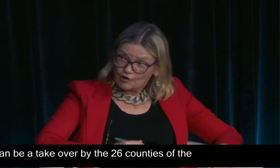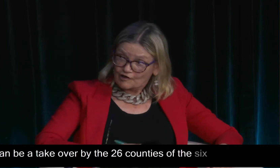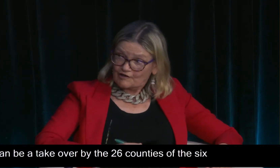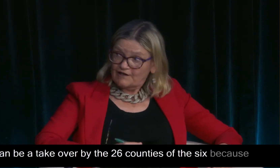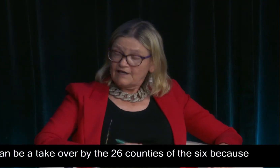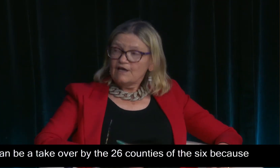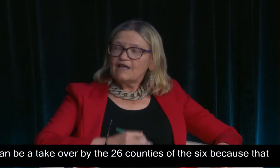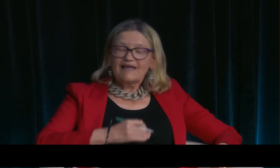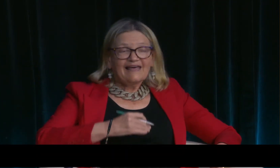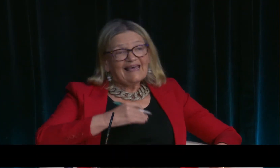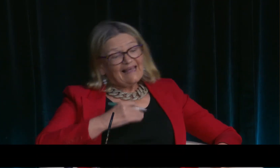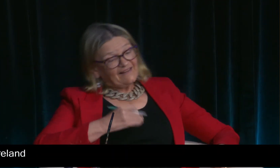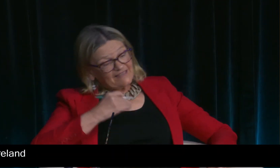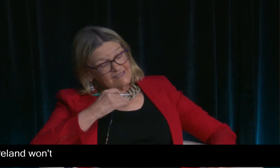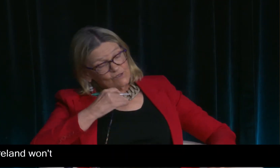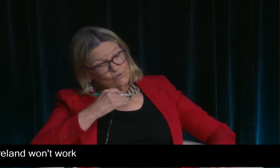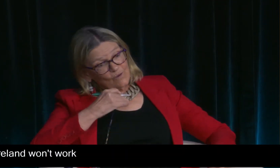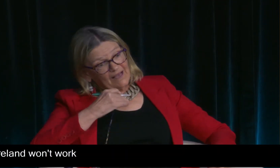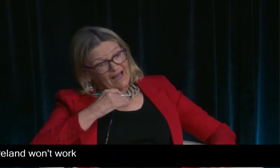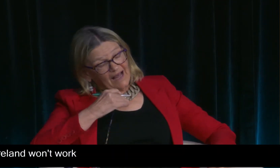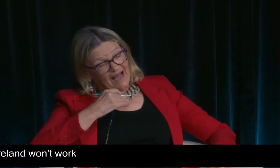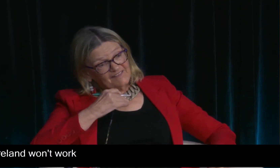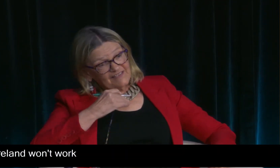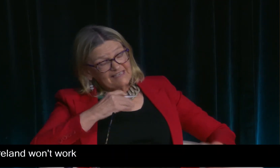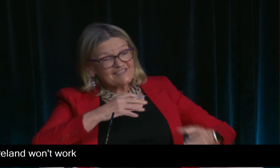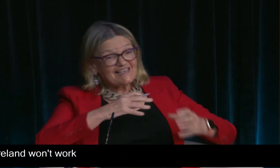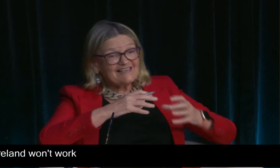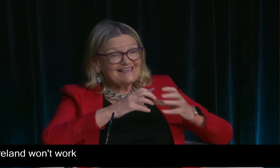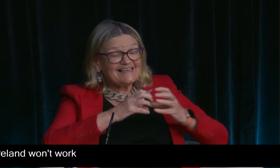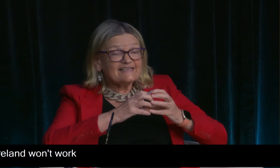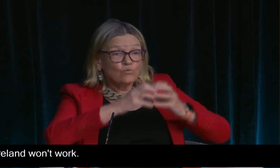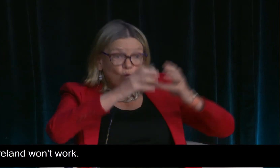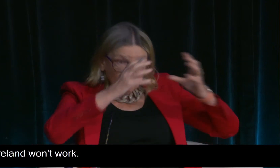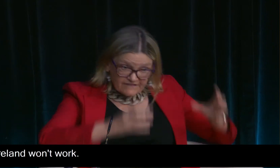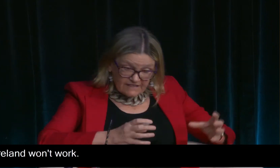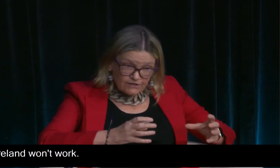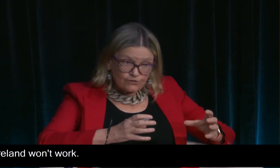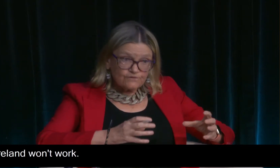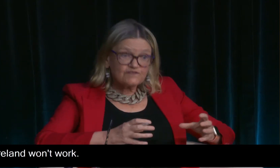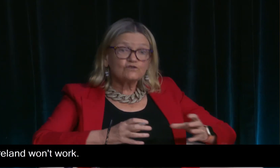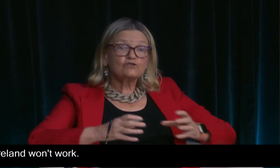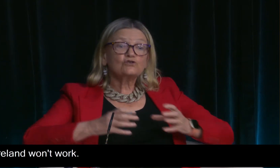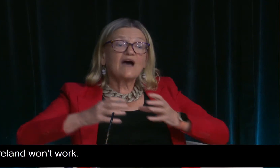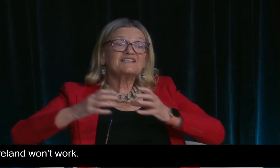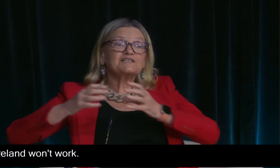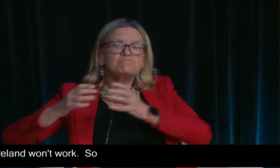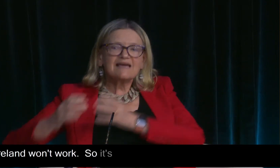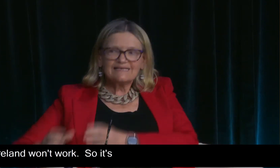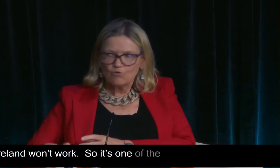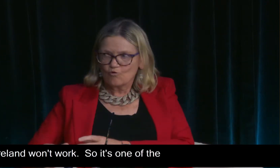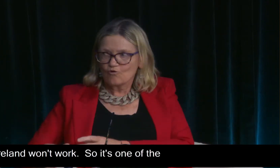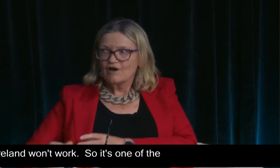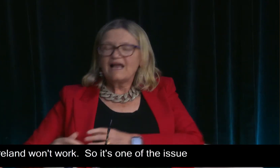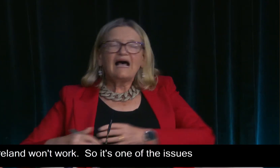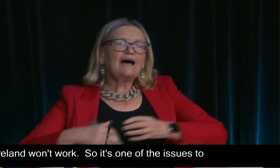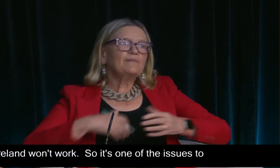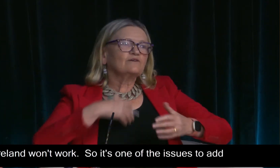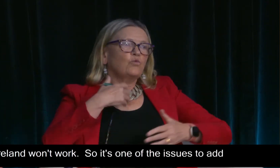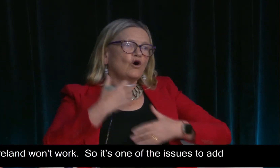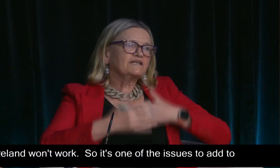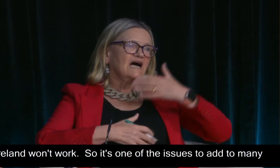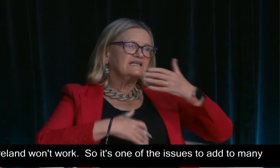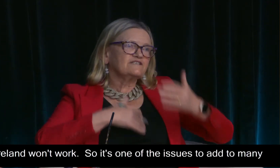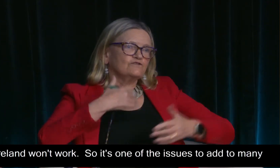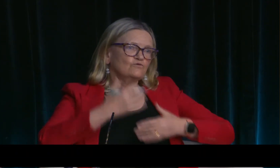won't work. So I think it's one of the issues, to add to many more,